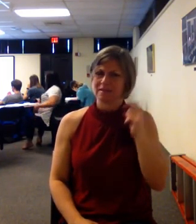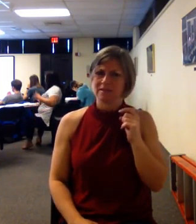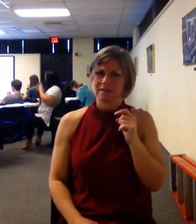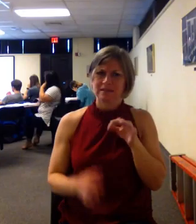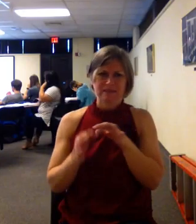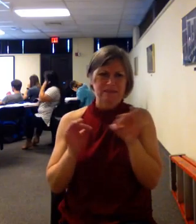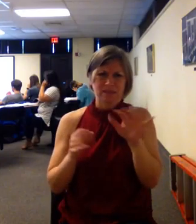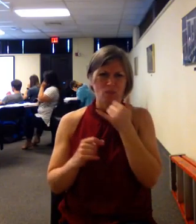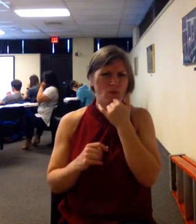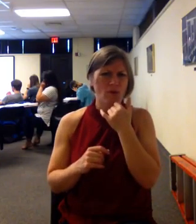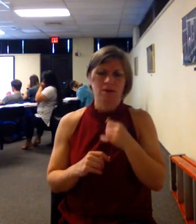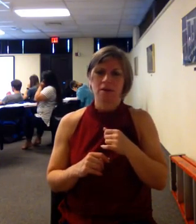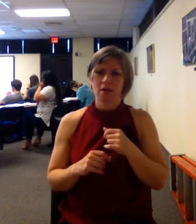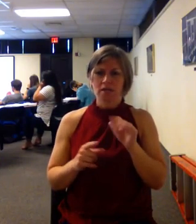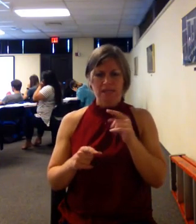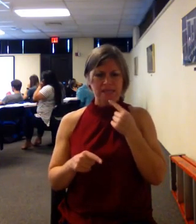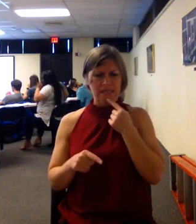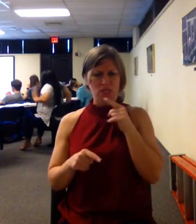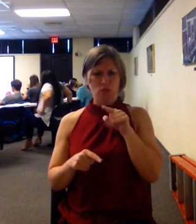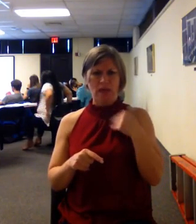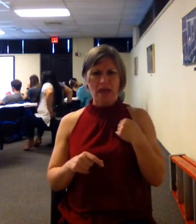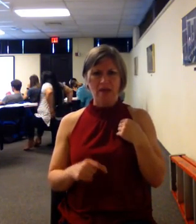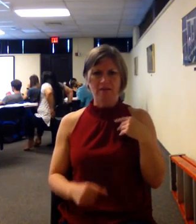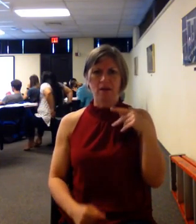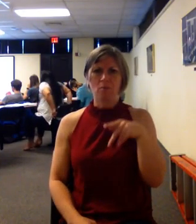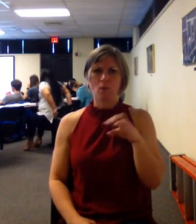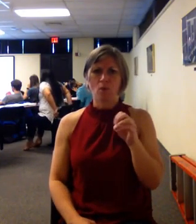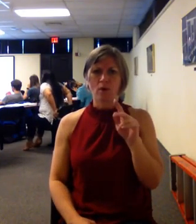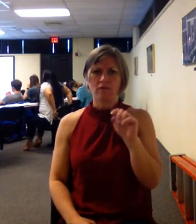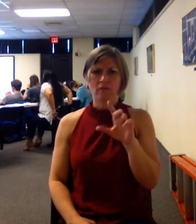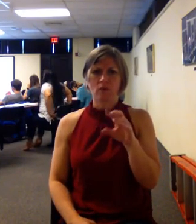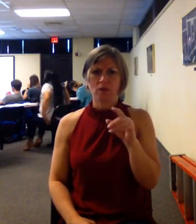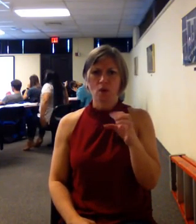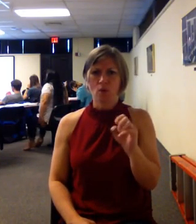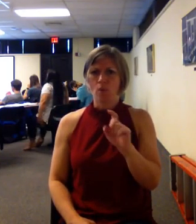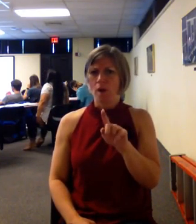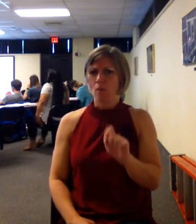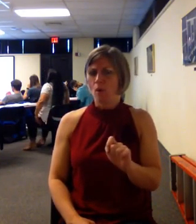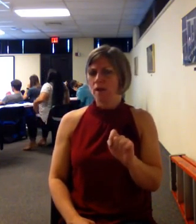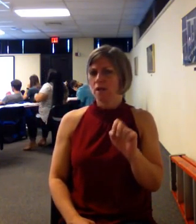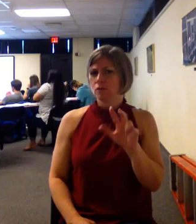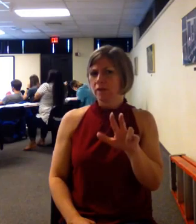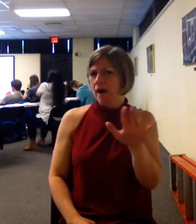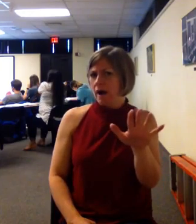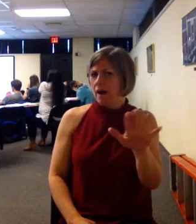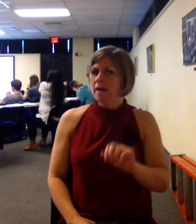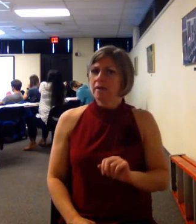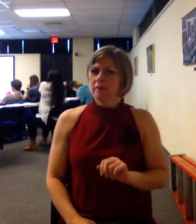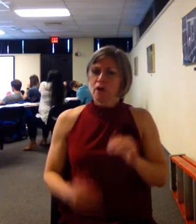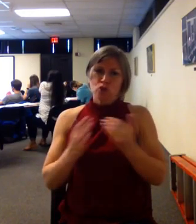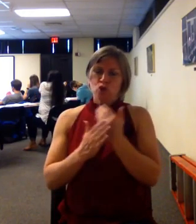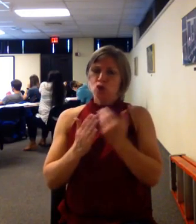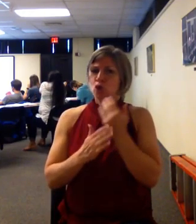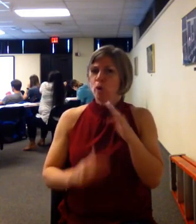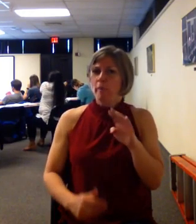that you have a portfolio with a beta of 1.35. It says, what will the new portfolio beta be if you keep,